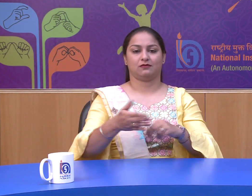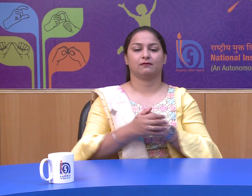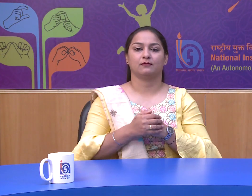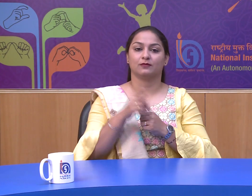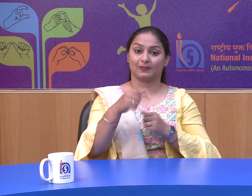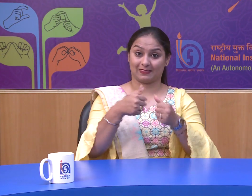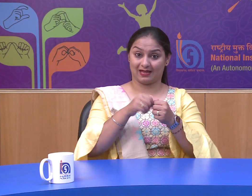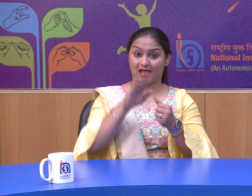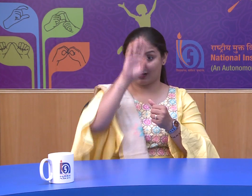Ashoka has built